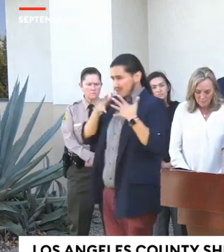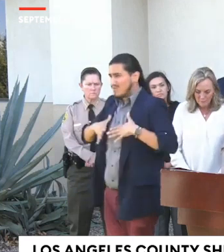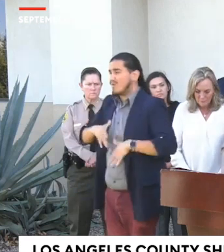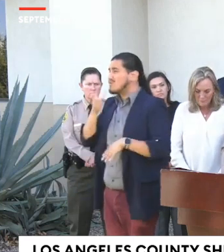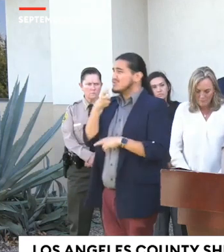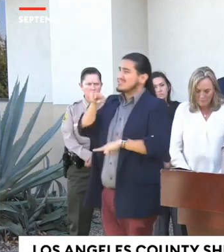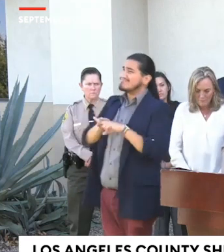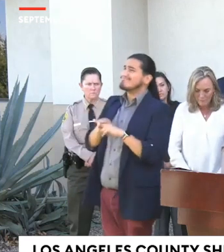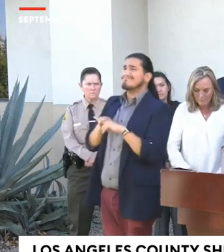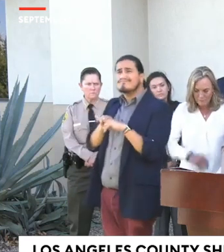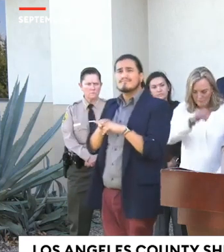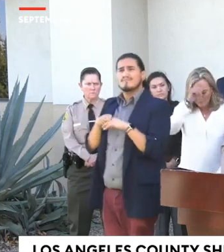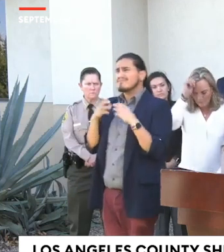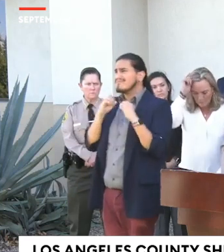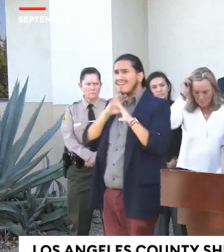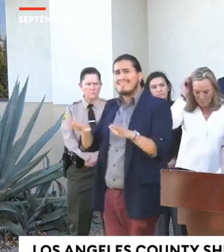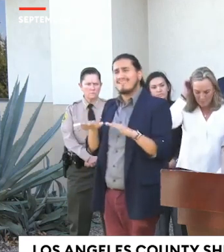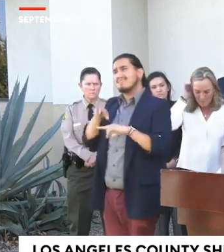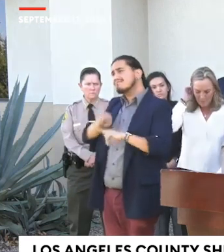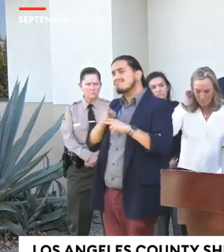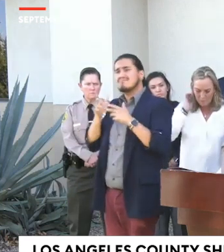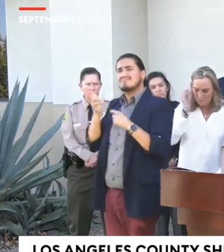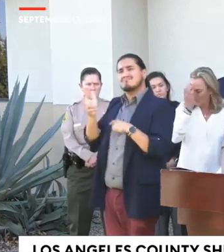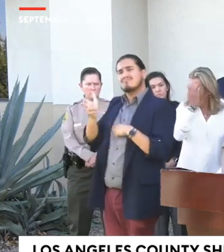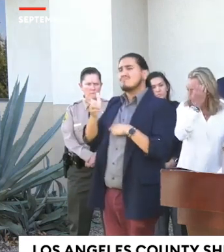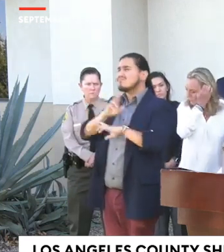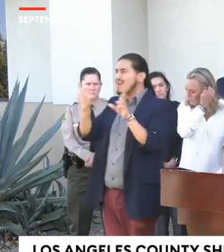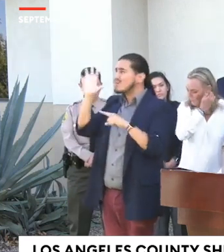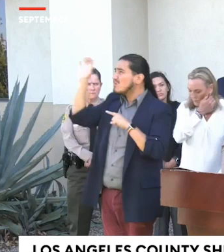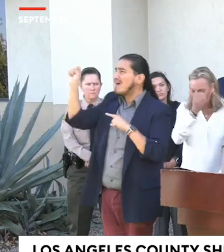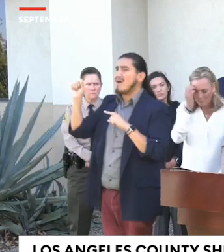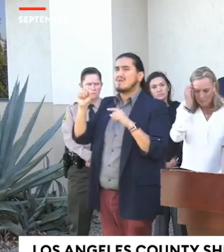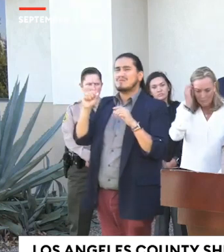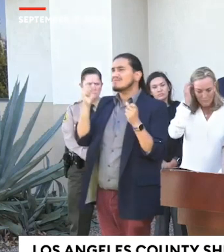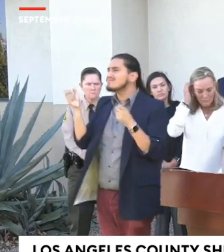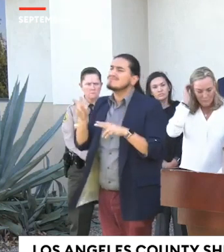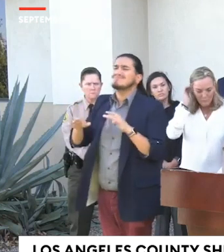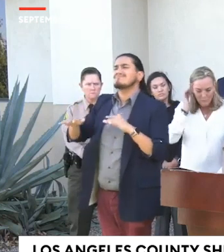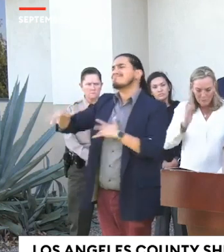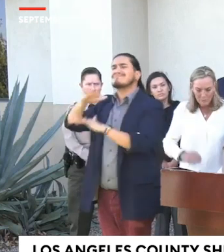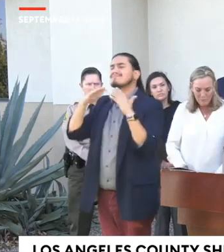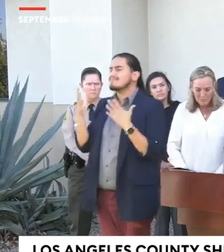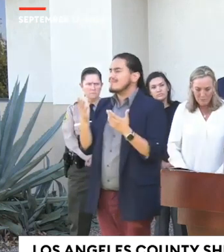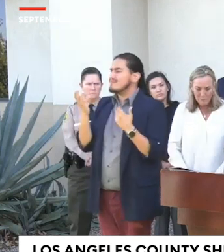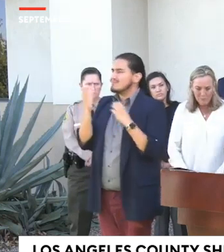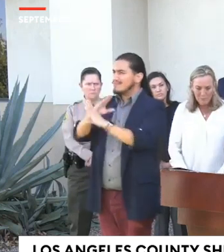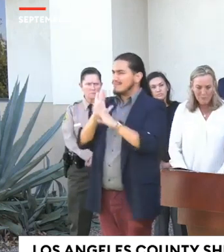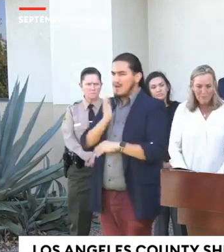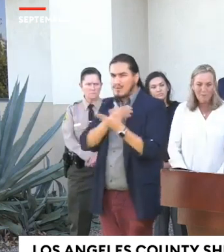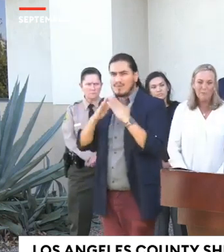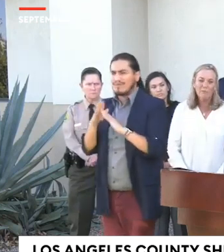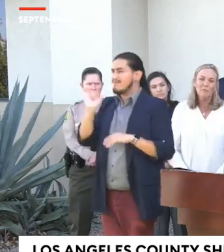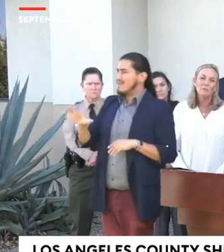just sitting there at a red light about to go out and serve our community. That is absolutely